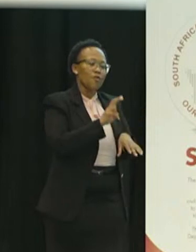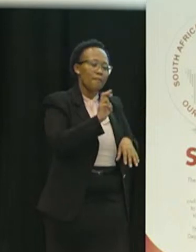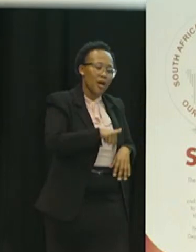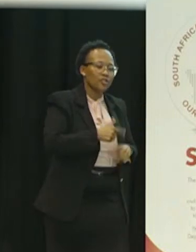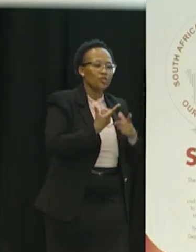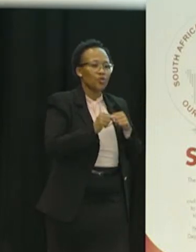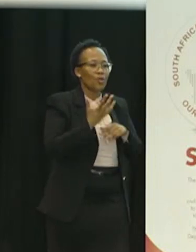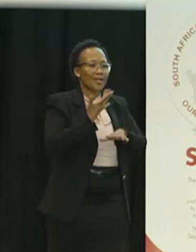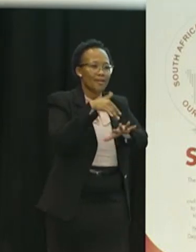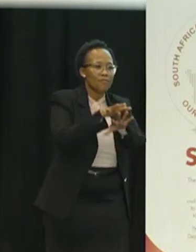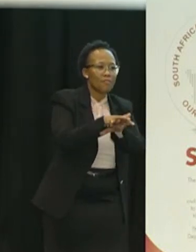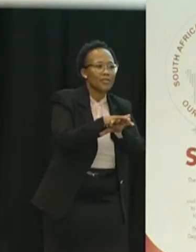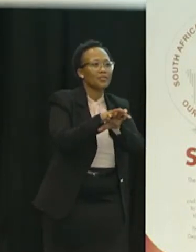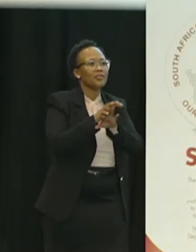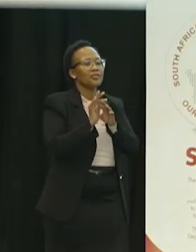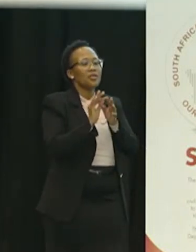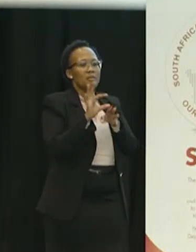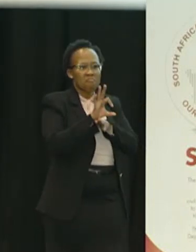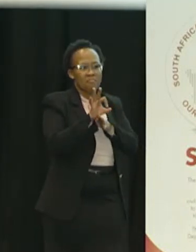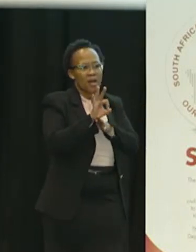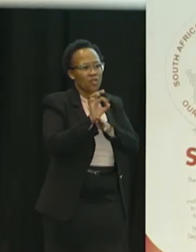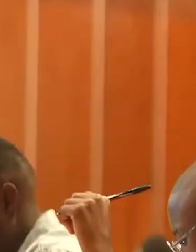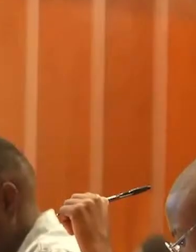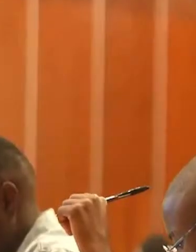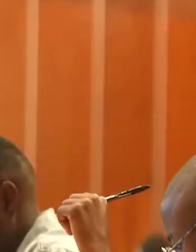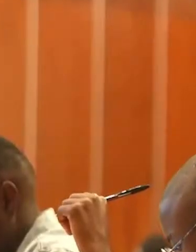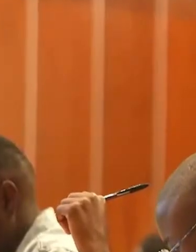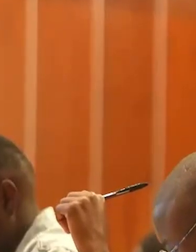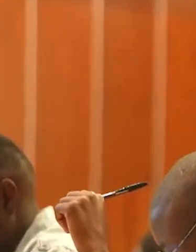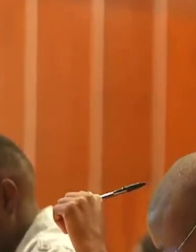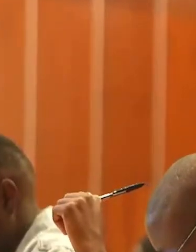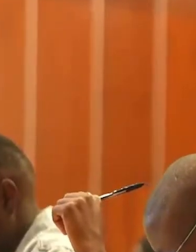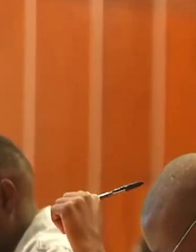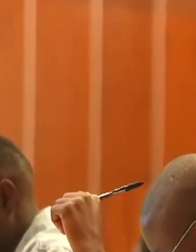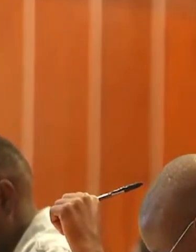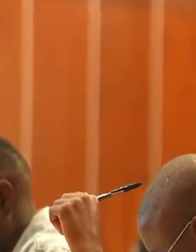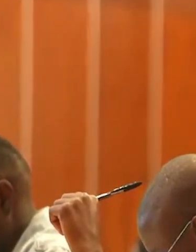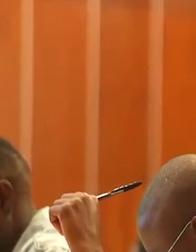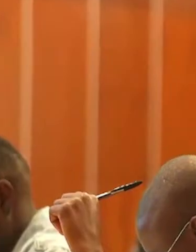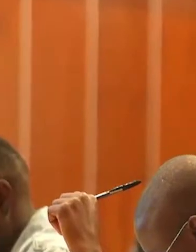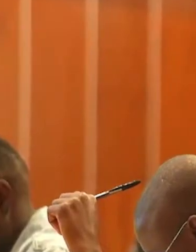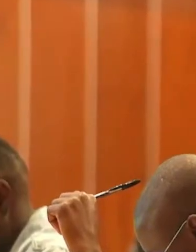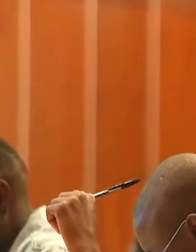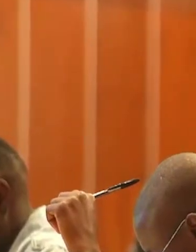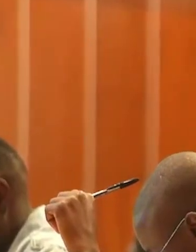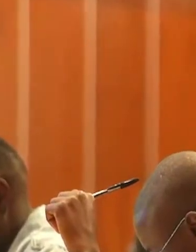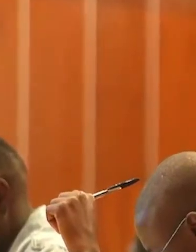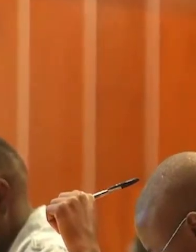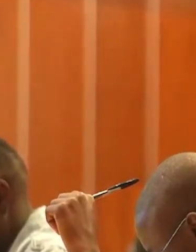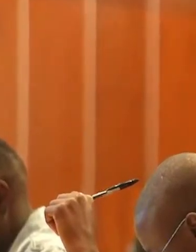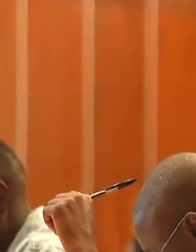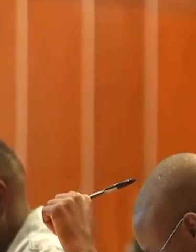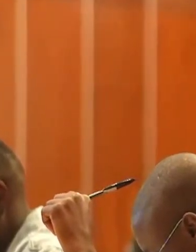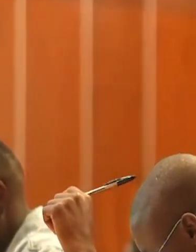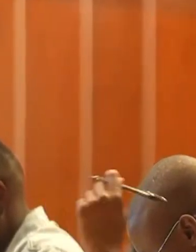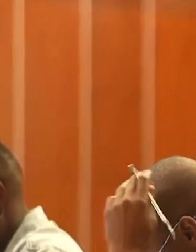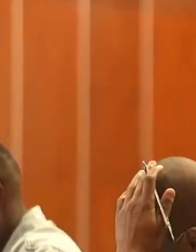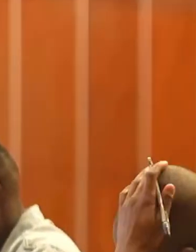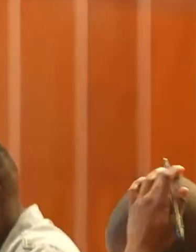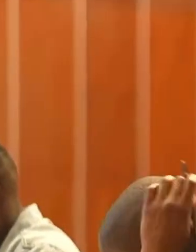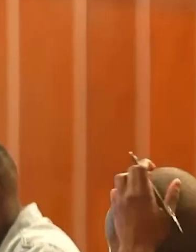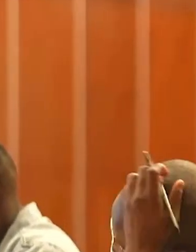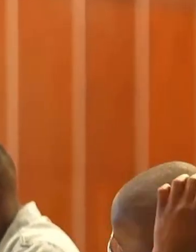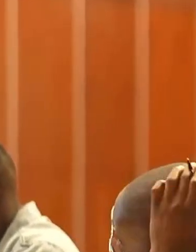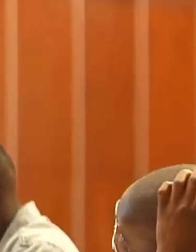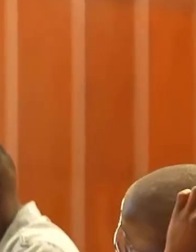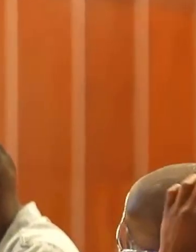own implementation plan, everything that we've discussed here has been carried through. So with that, it's also urging